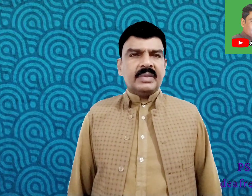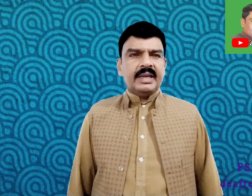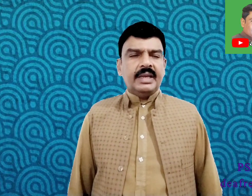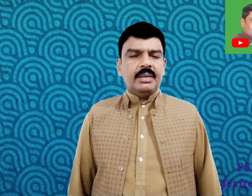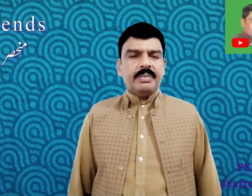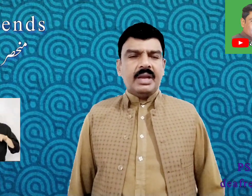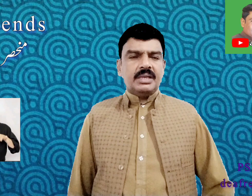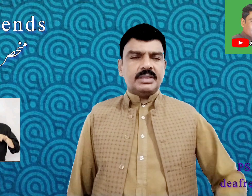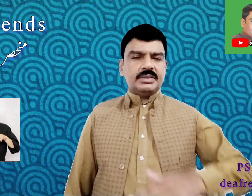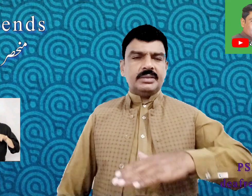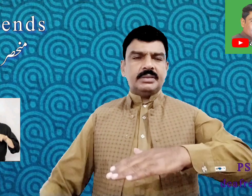depend,